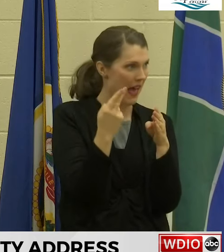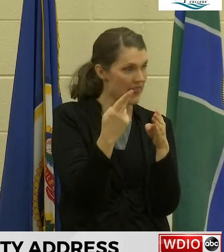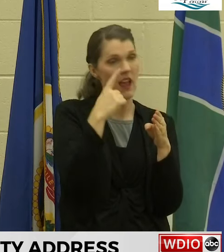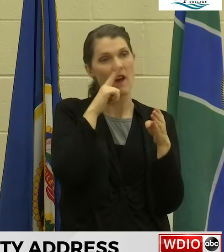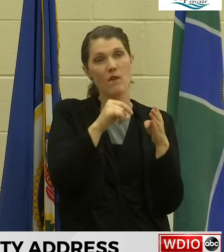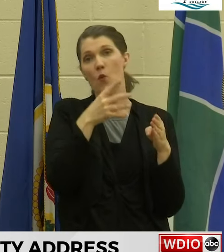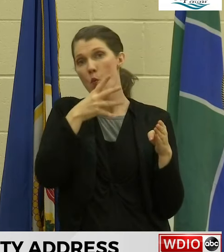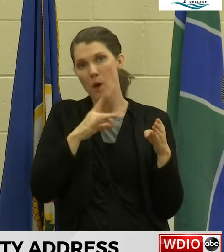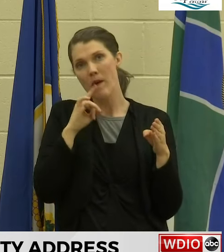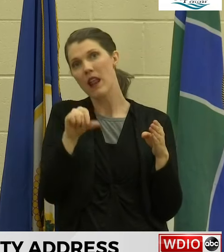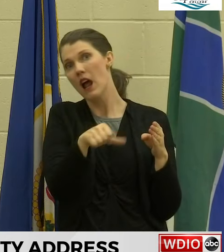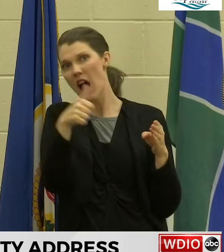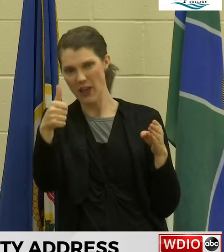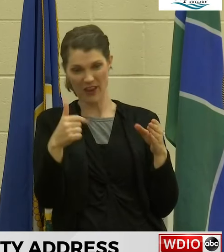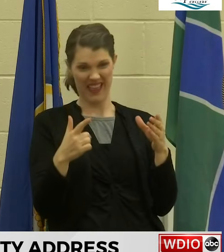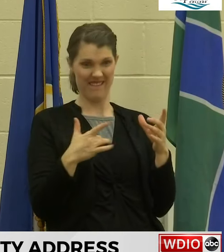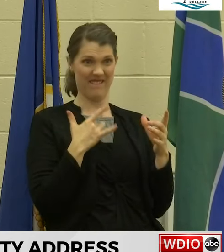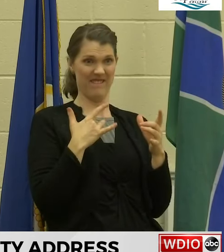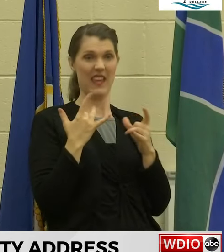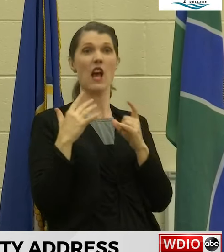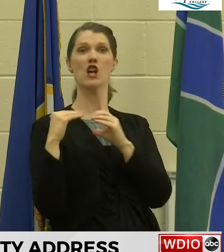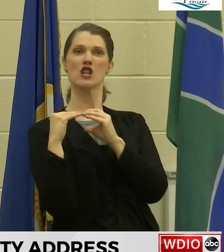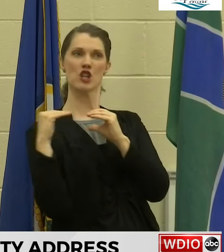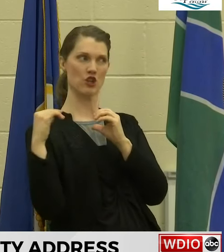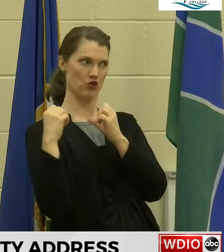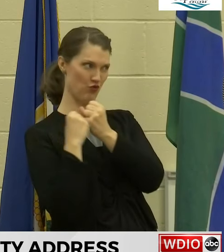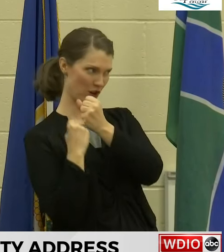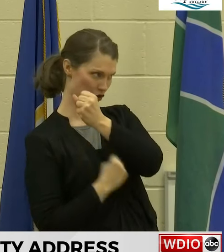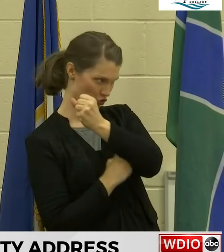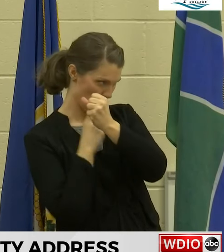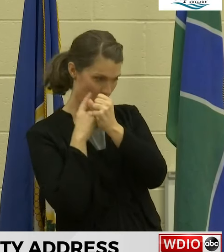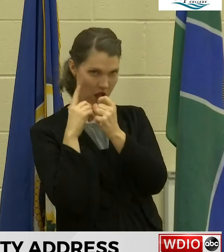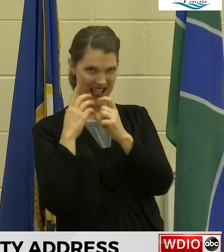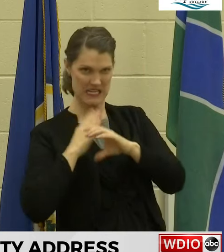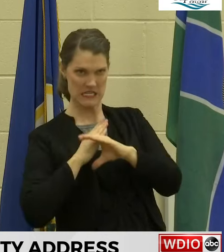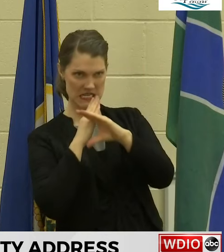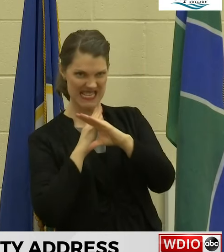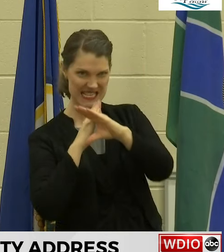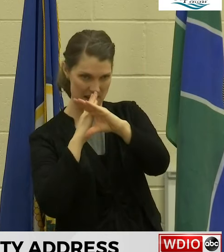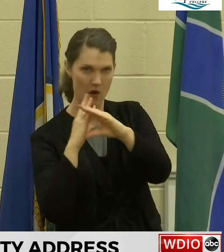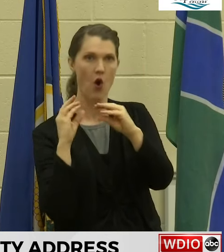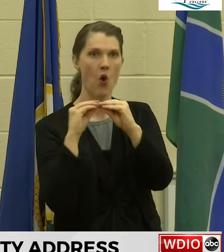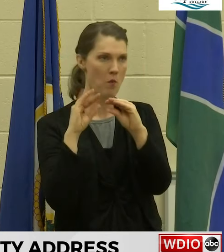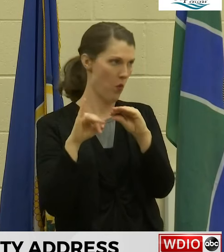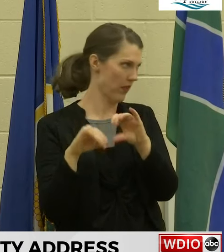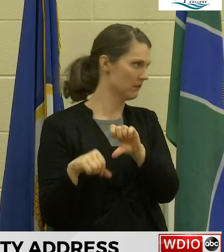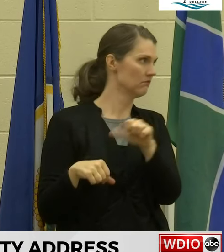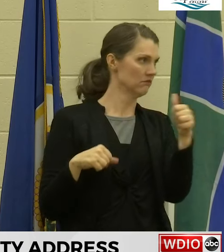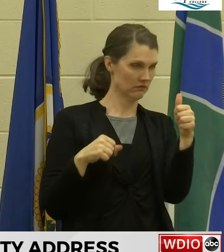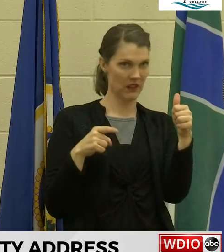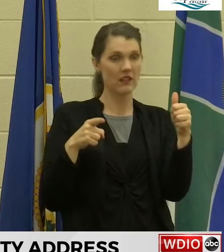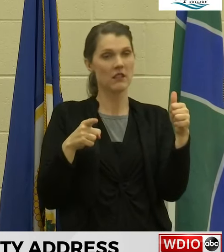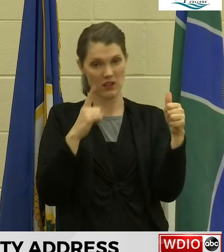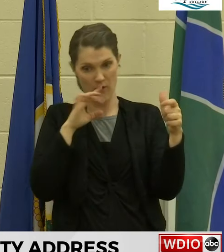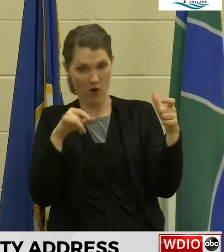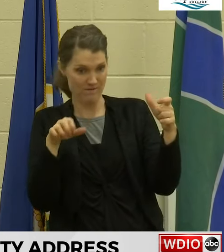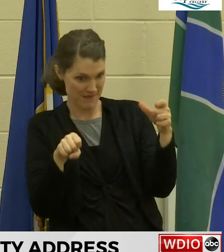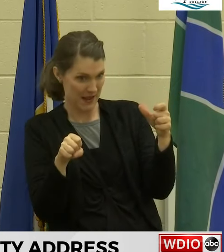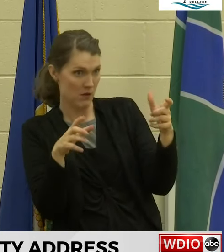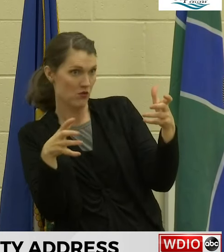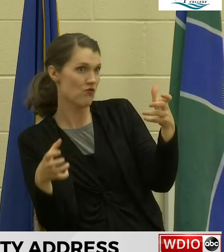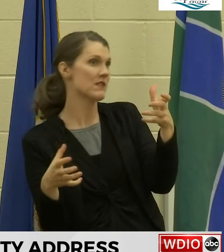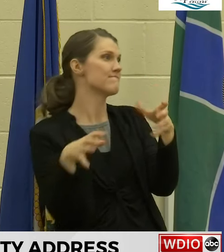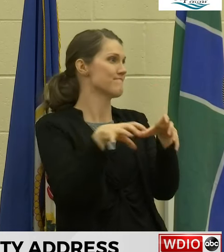and others who face structural disadvantages that block their opportunities for work and a